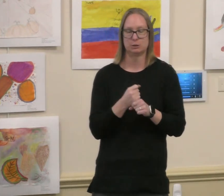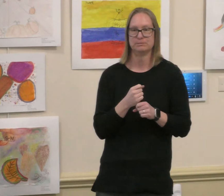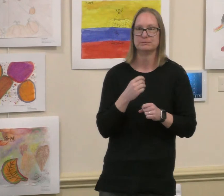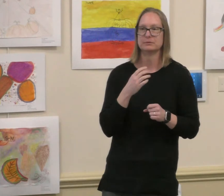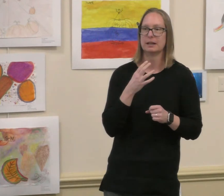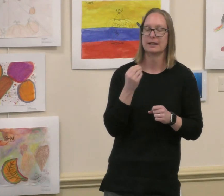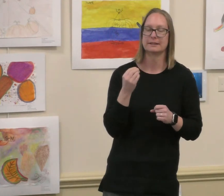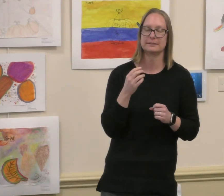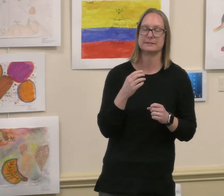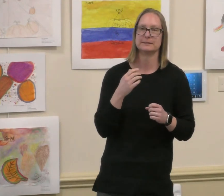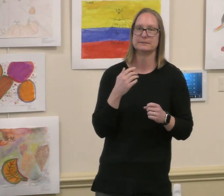learning series this year.